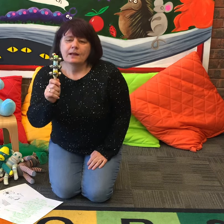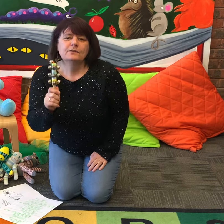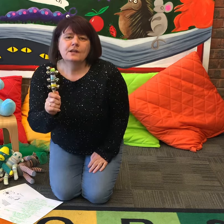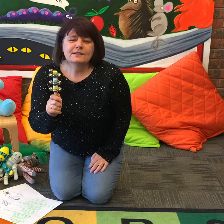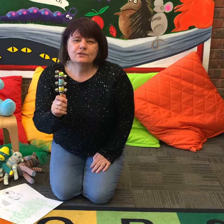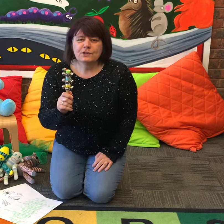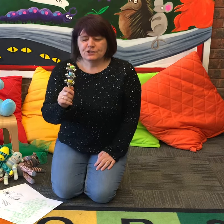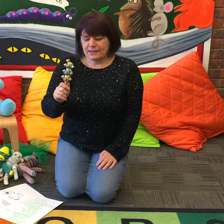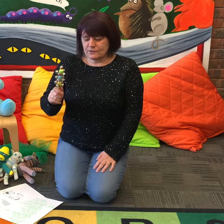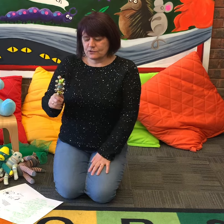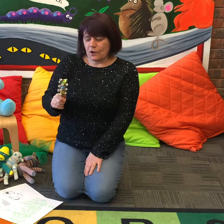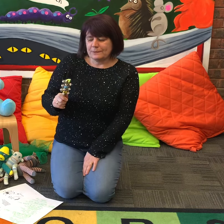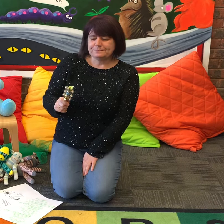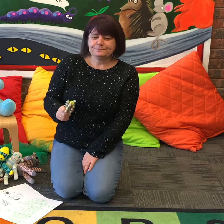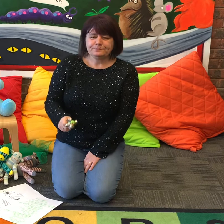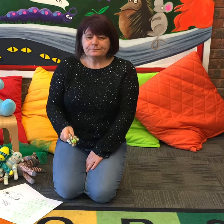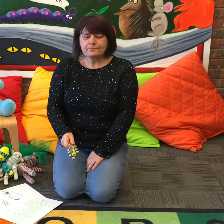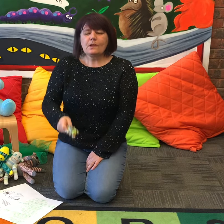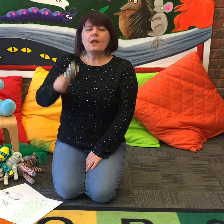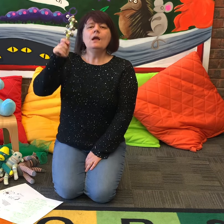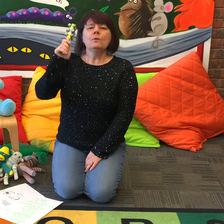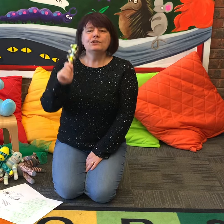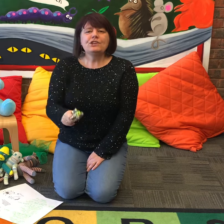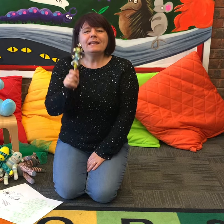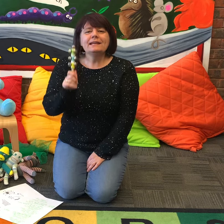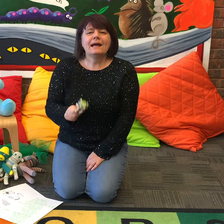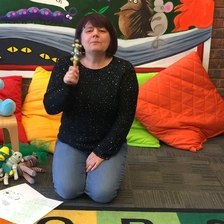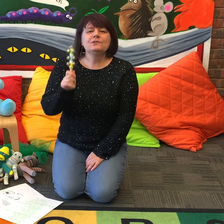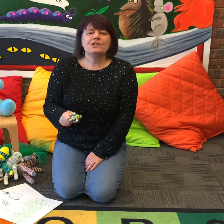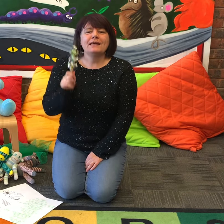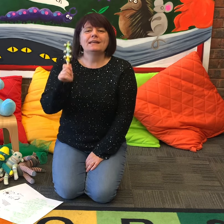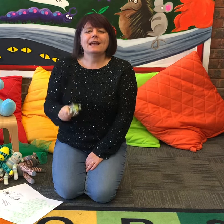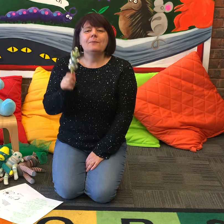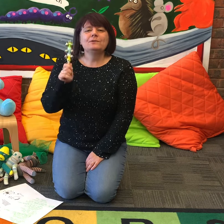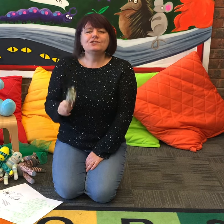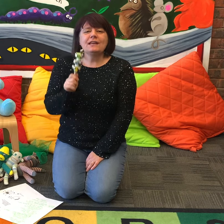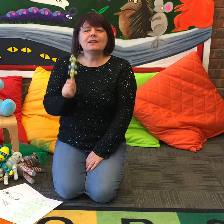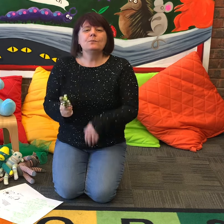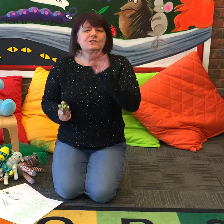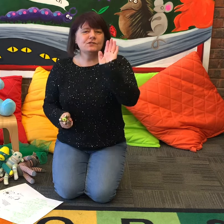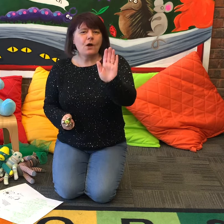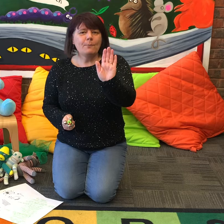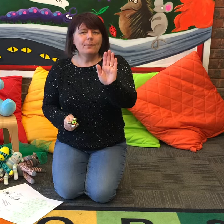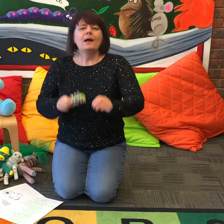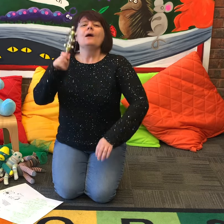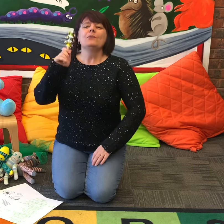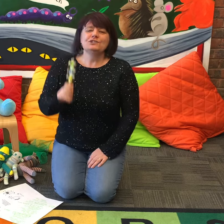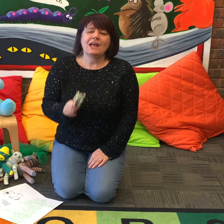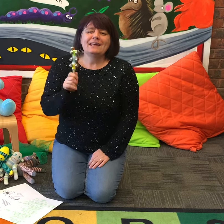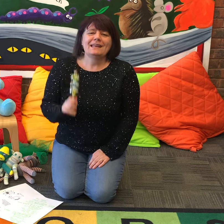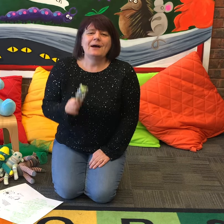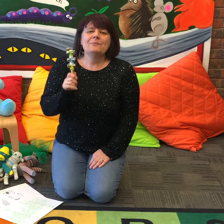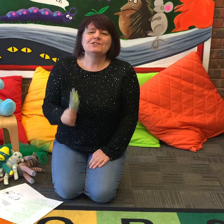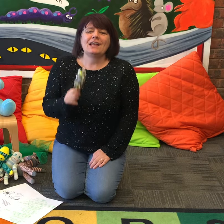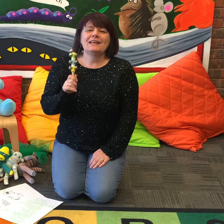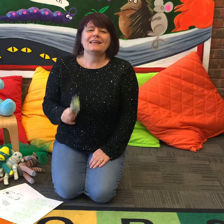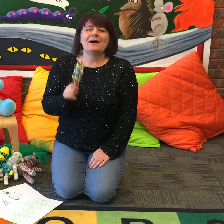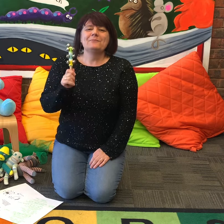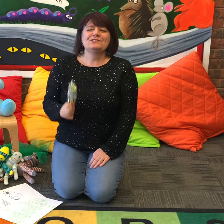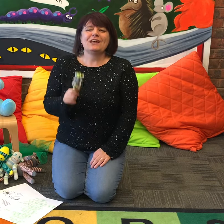So let's do our shake and stop. We shake and we shake and we shake and we stop. We shake and we shake and we shake